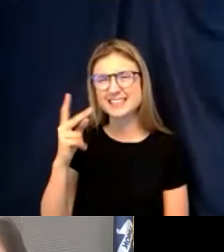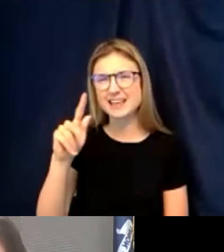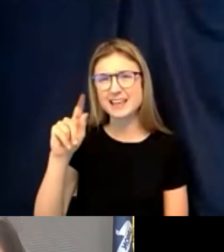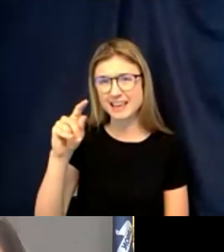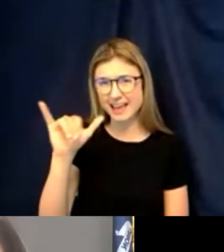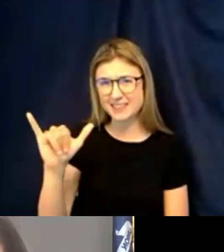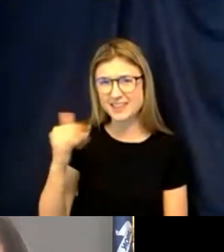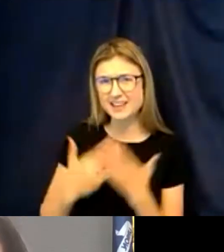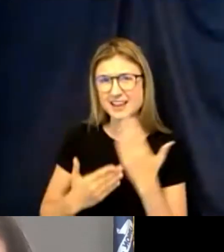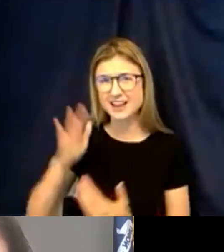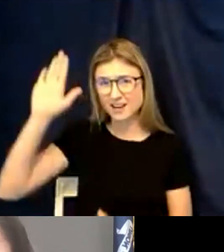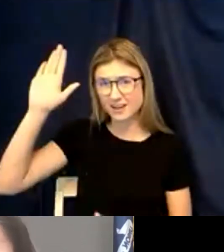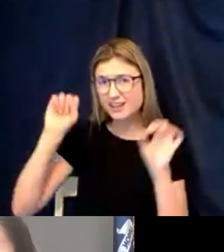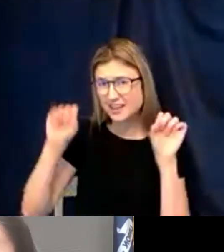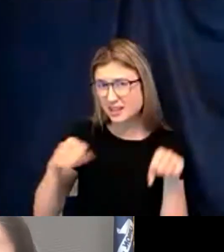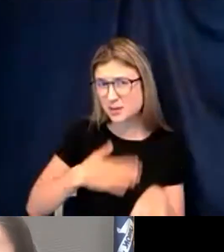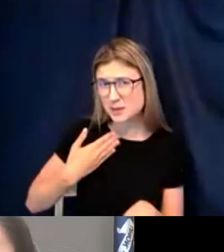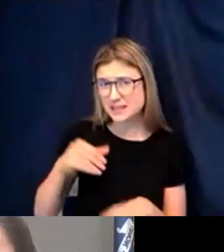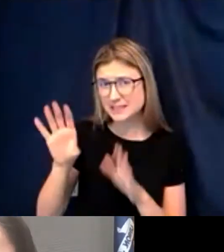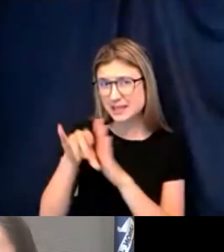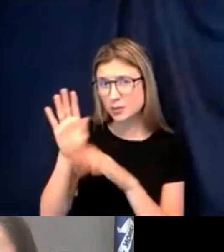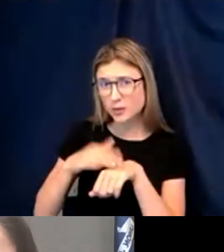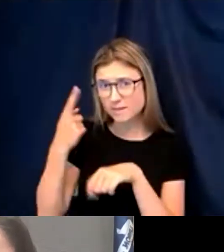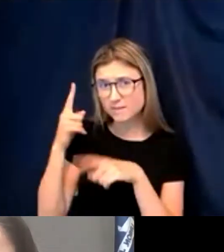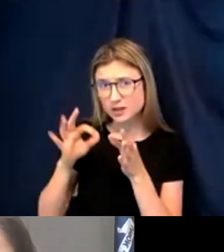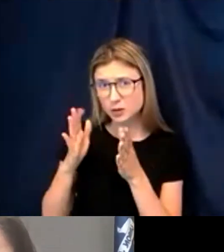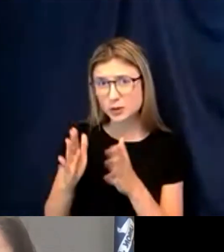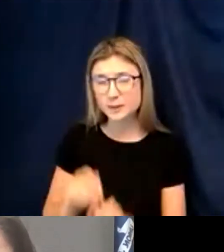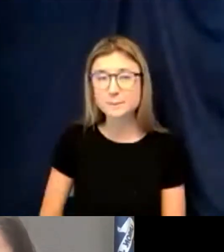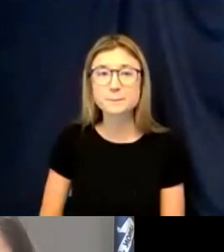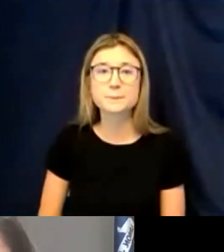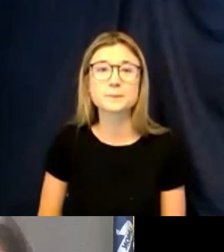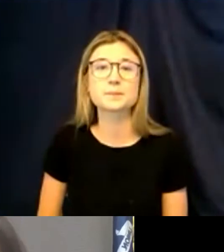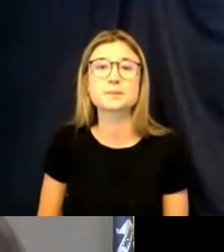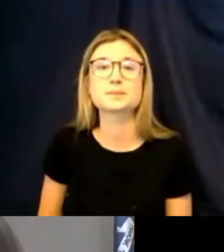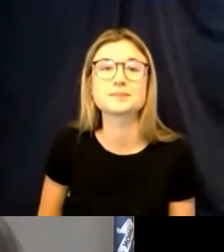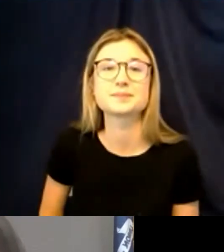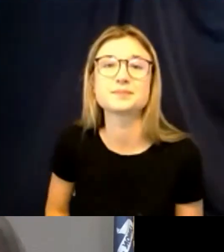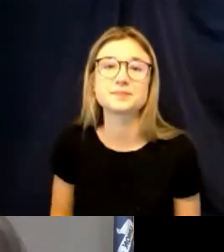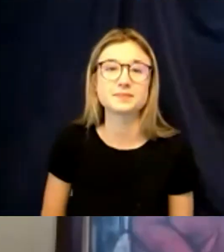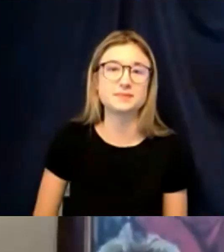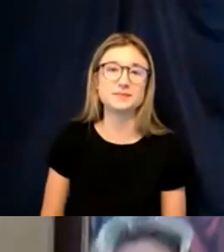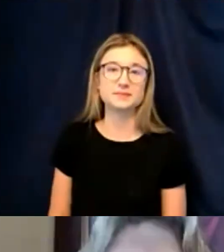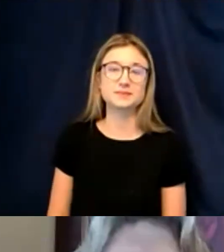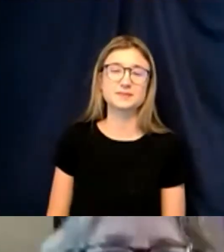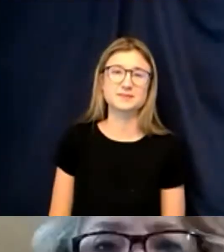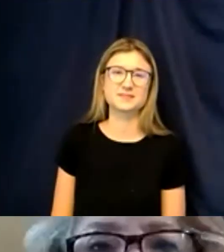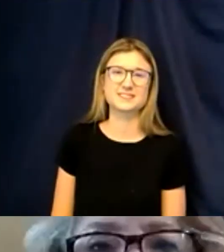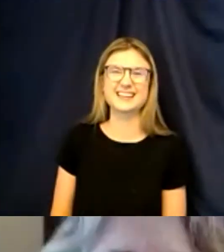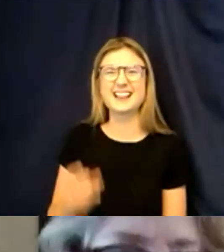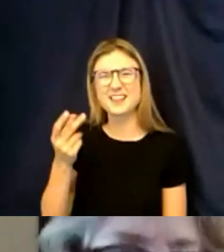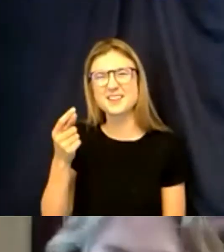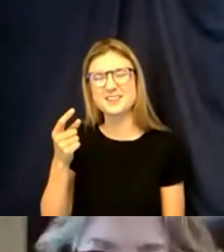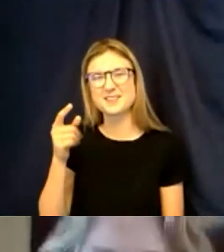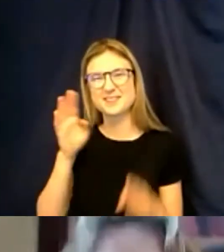you turn on your camera so the interpreters can see you? Okay, good. I'll spotlight you. A little trouble there with my